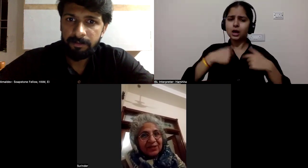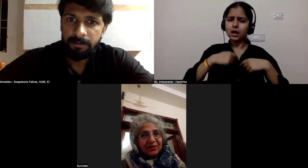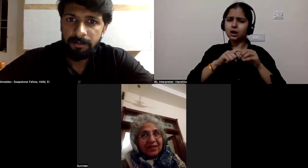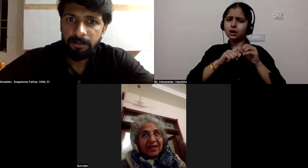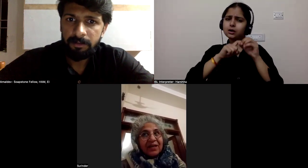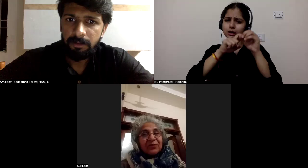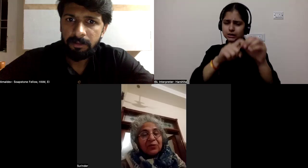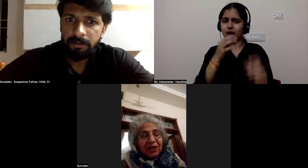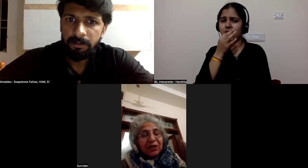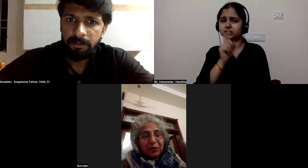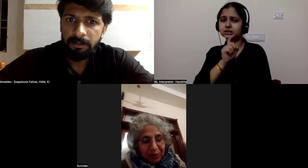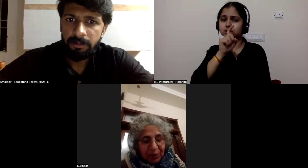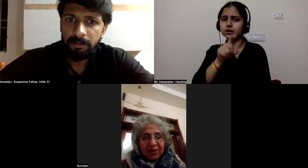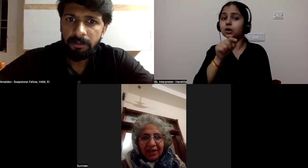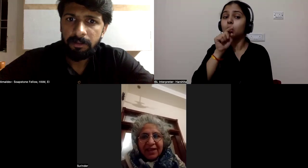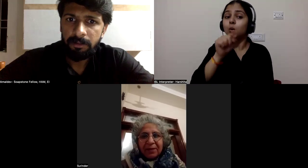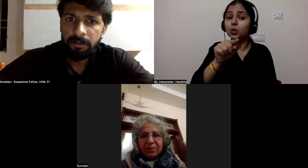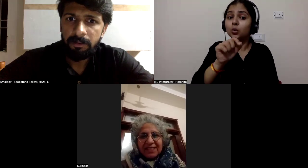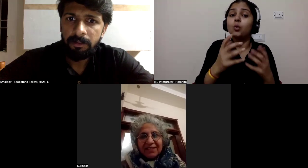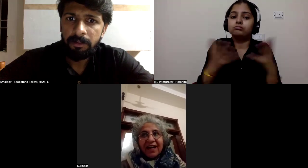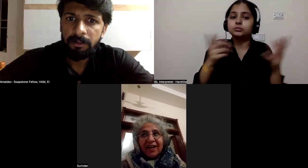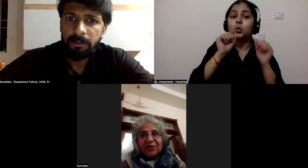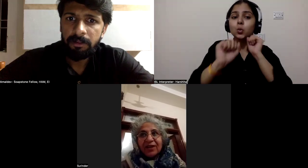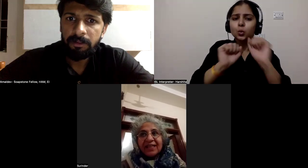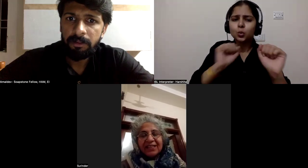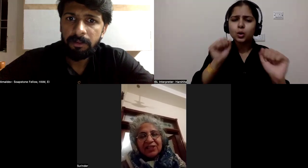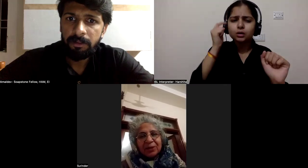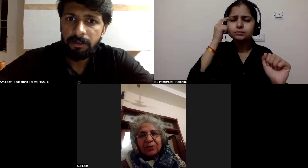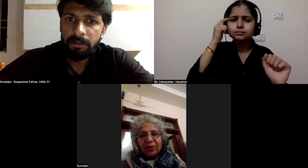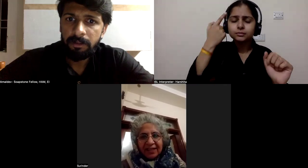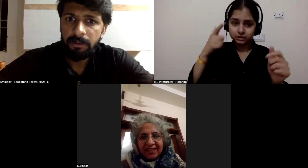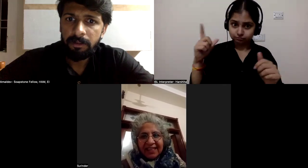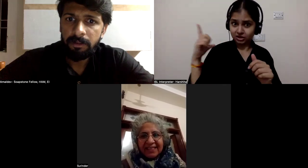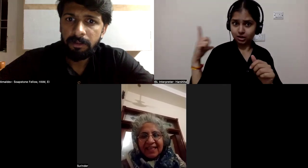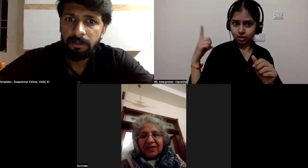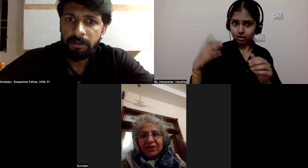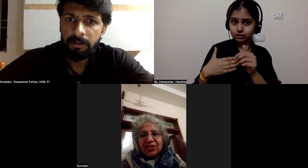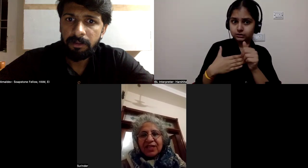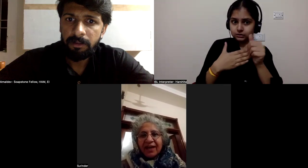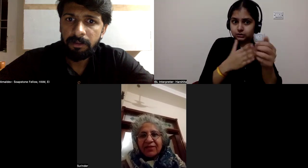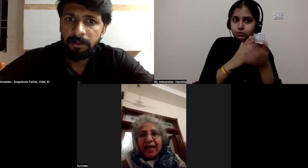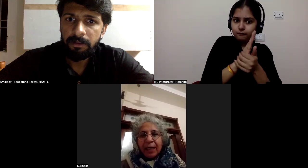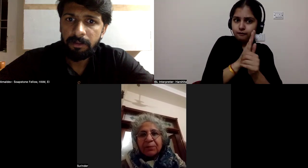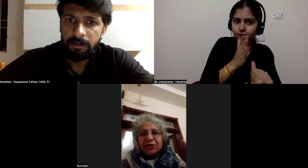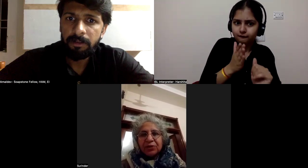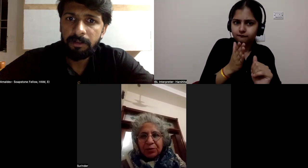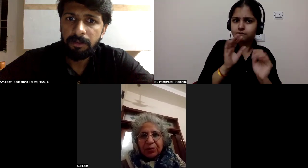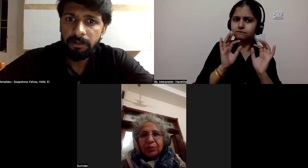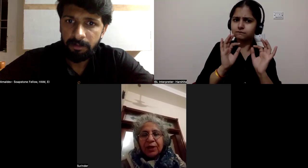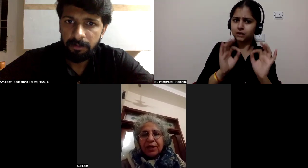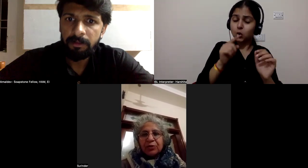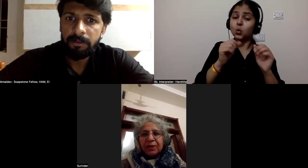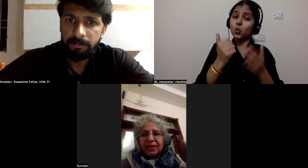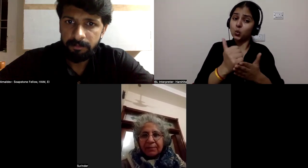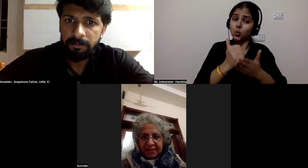that, what do you think and perceive are your leadership qualities which have helped